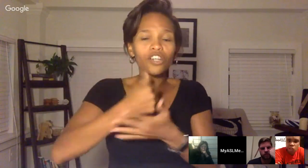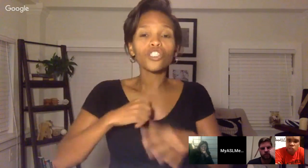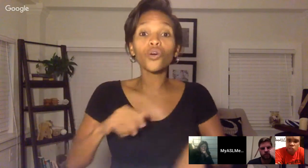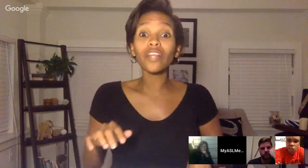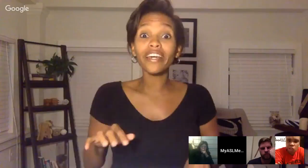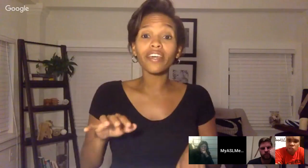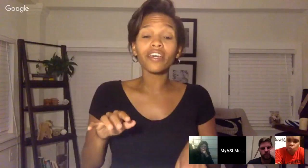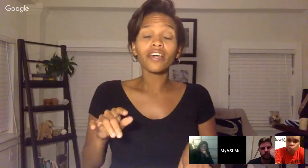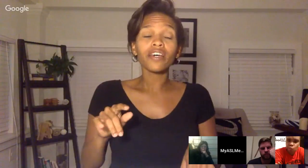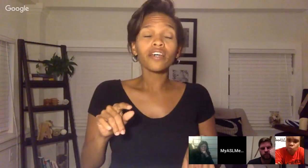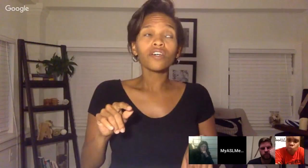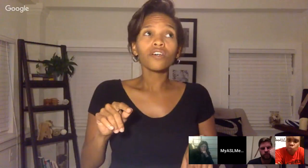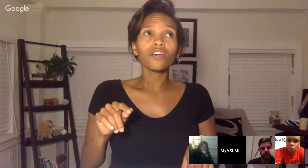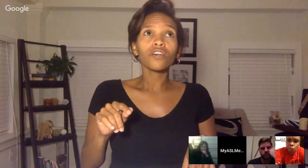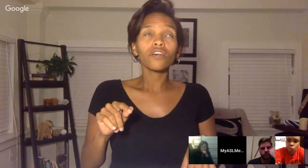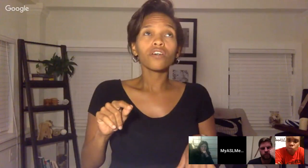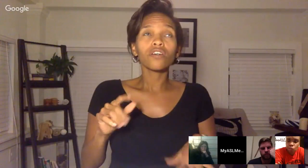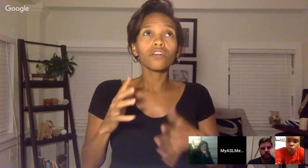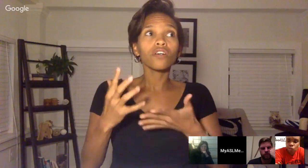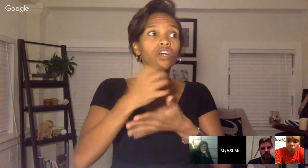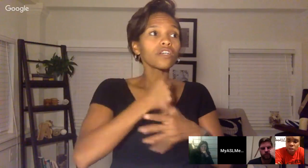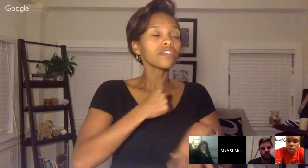Collect. So like